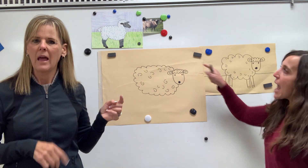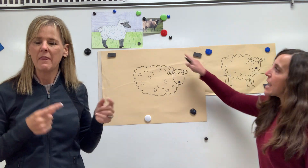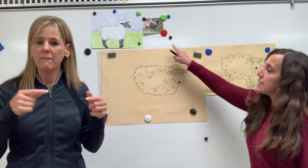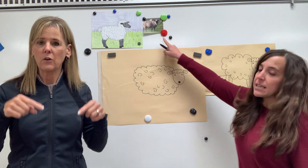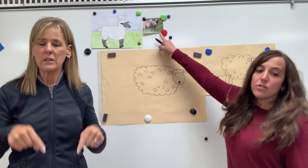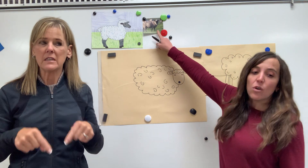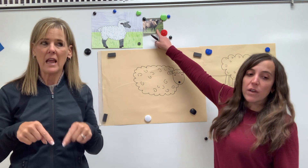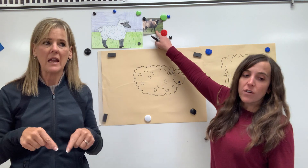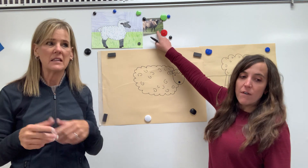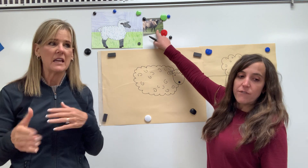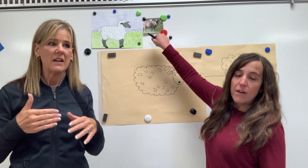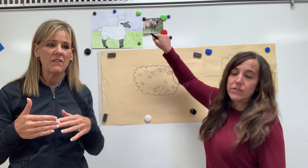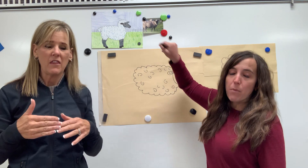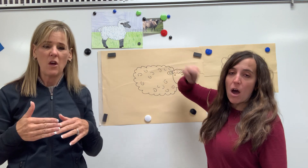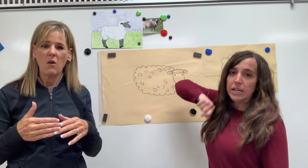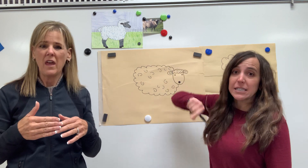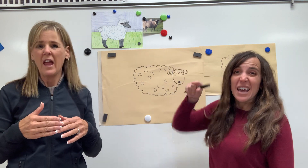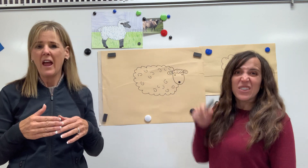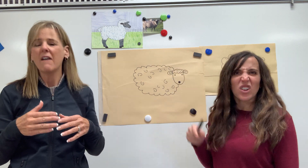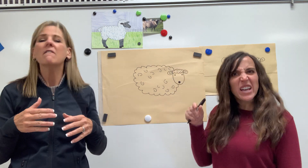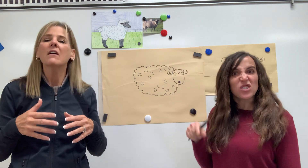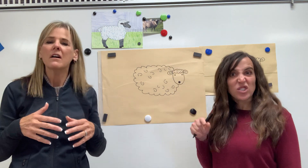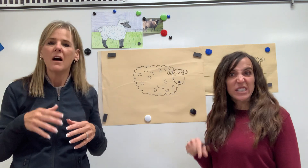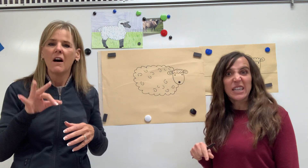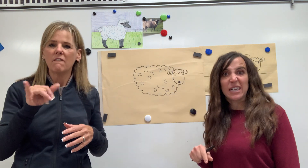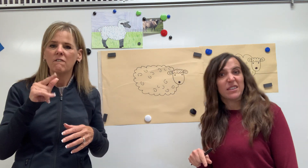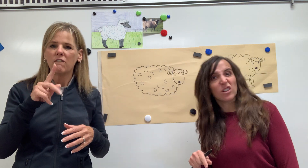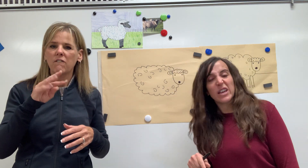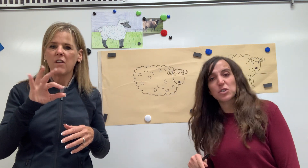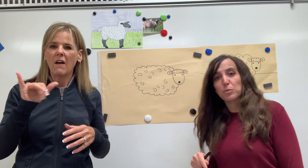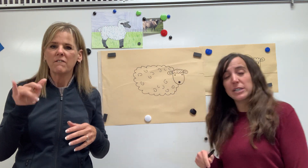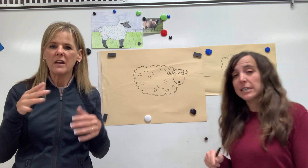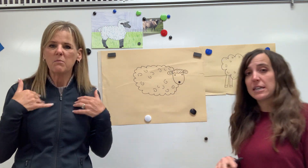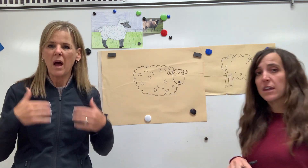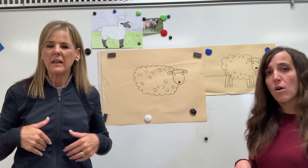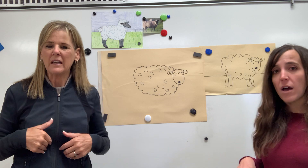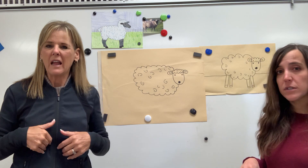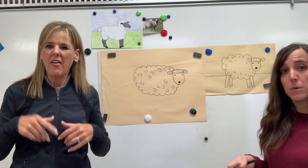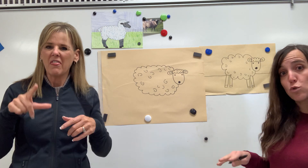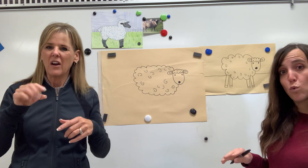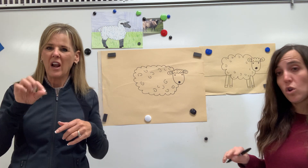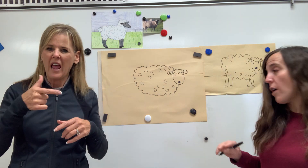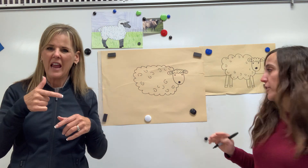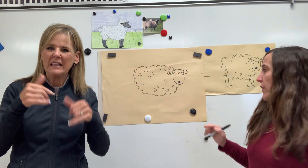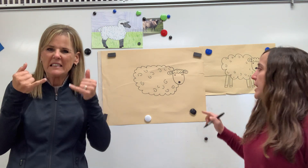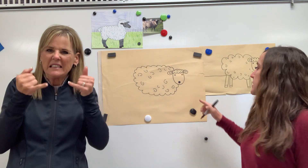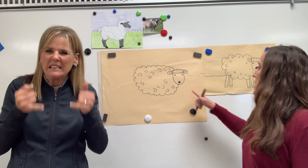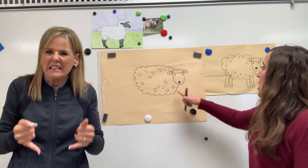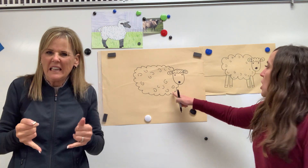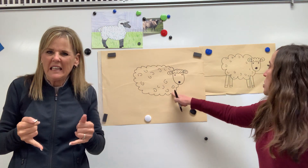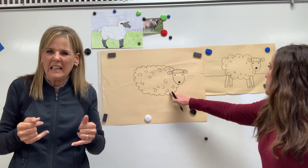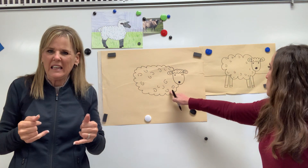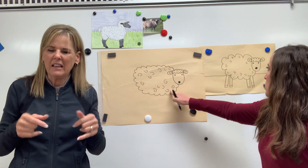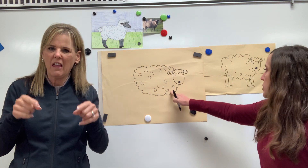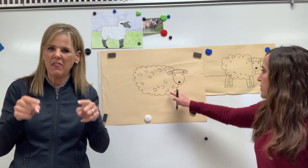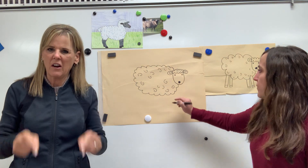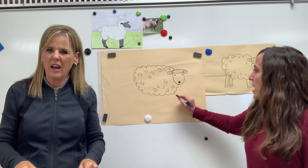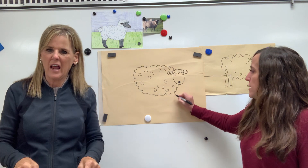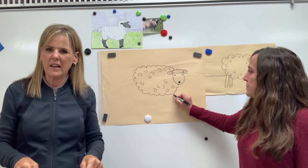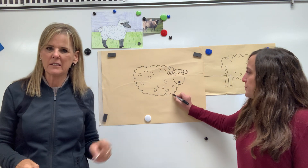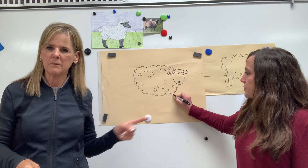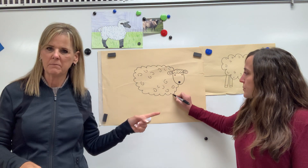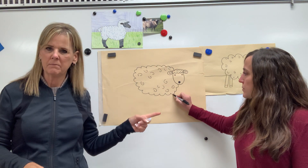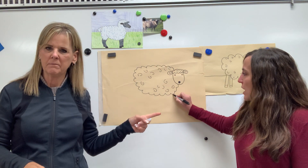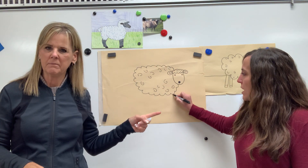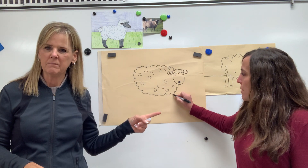his legs, even though they've got fluffy bodies, their legs are skinny. Their legs are pretty skinny. They don't have as much wool on their legs. So go to the